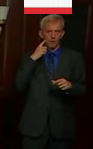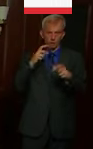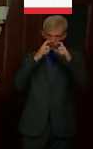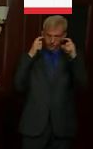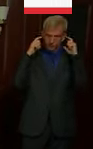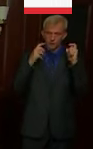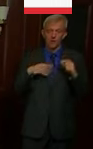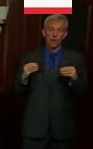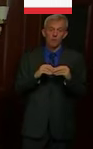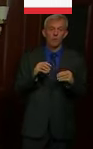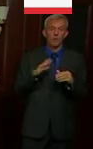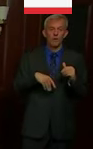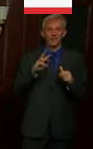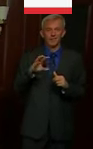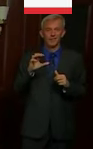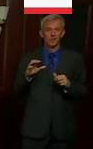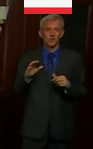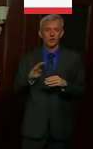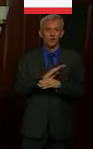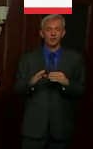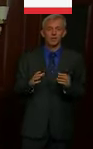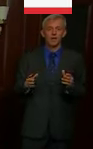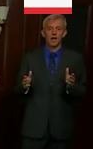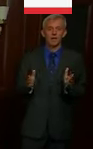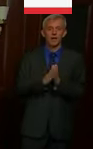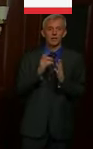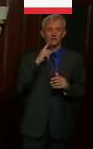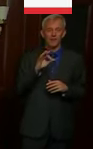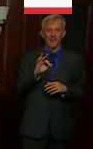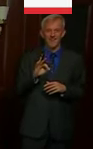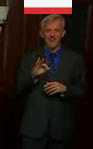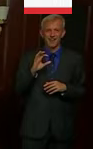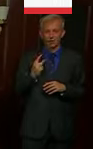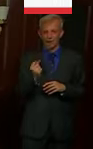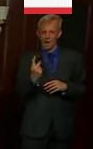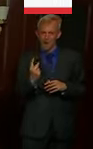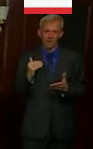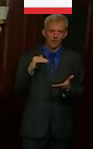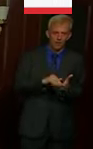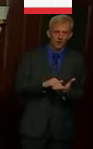essential businesses that have requested 911,000 non-medical masks through this effort.